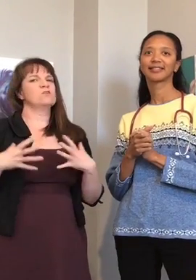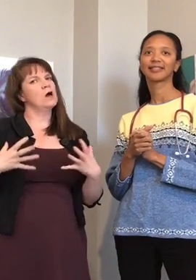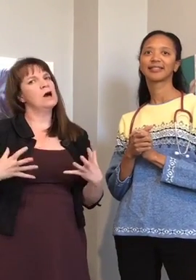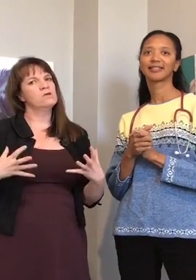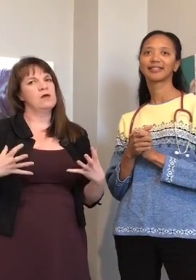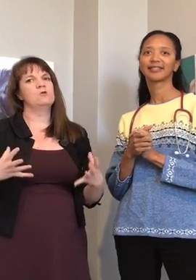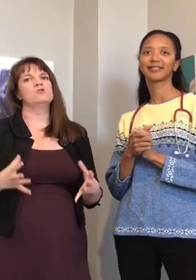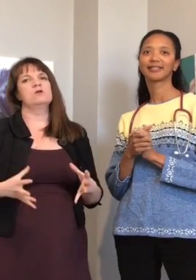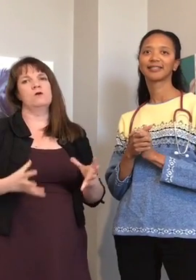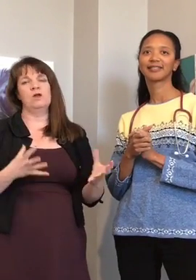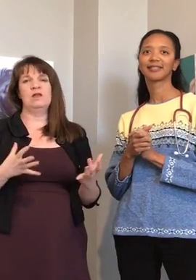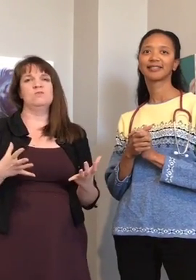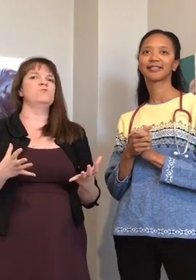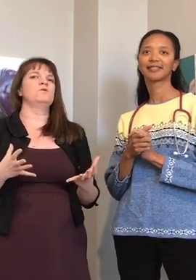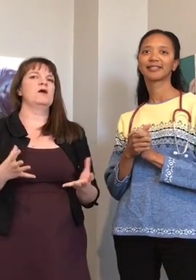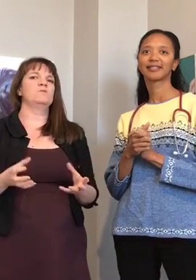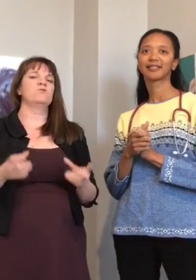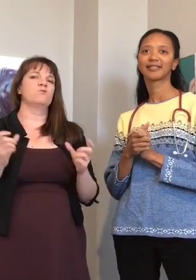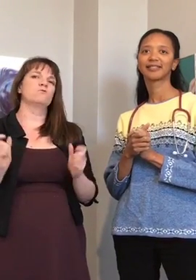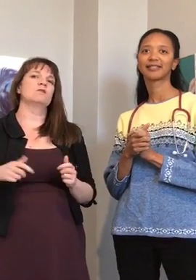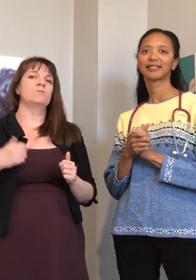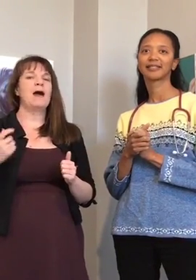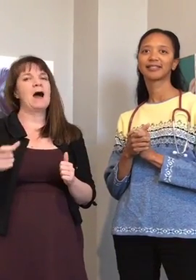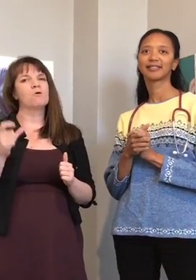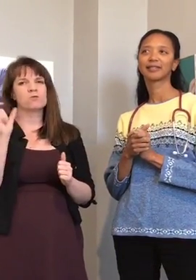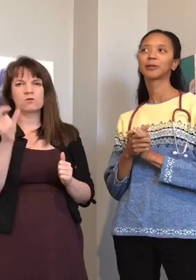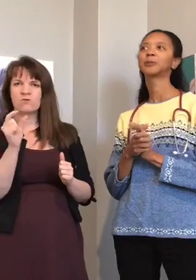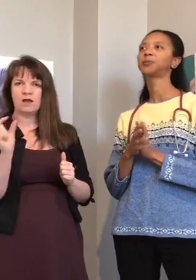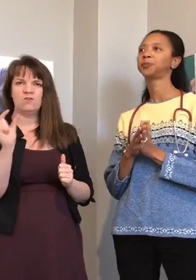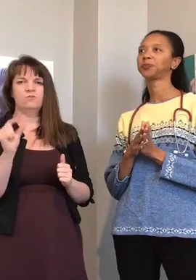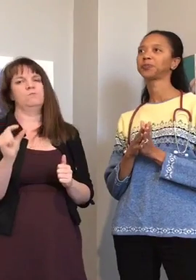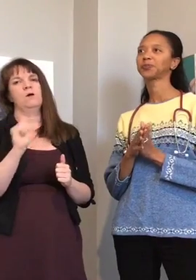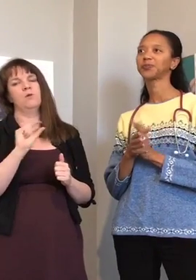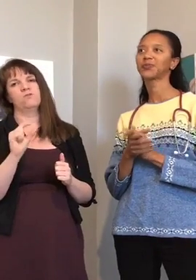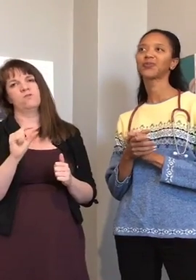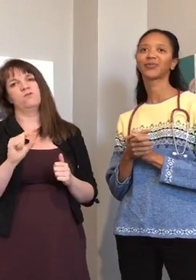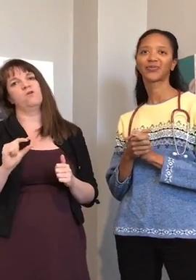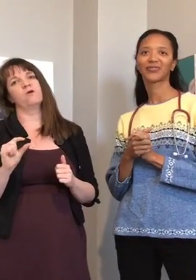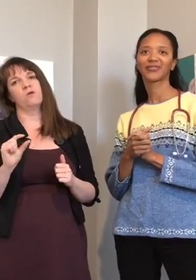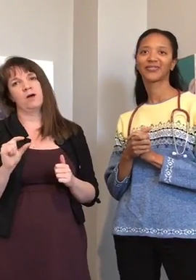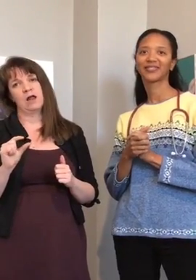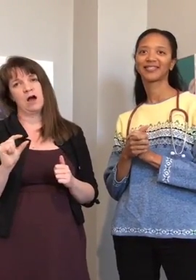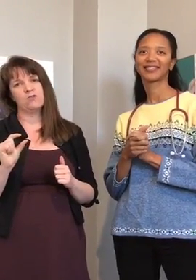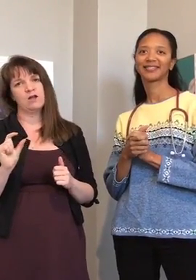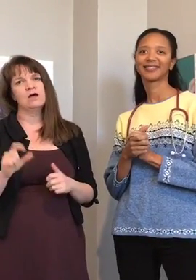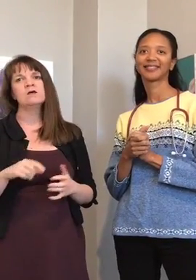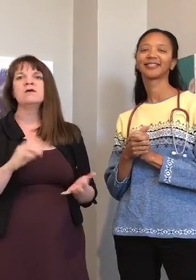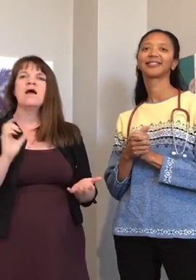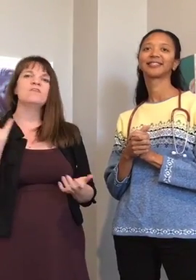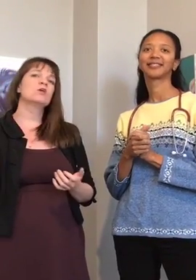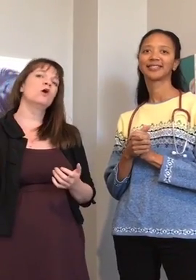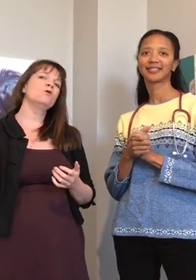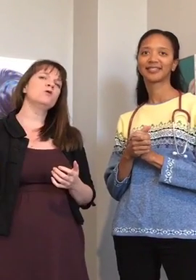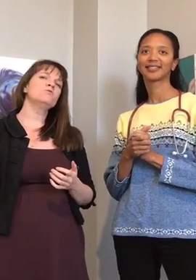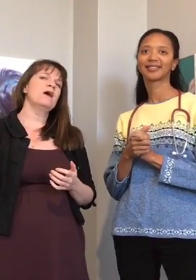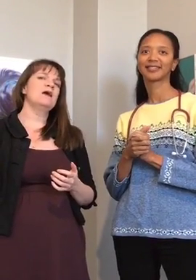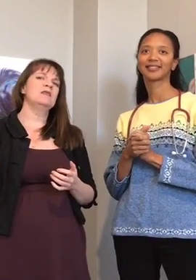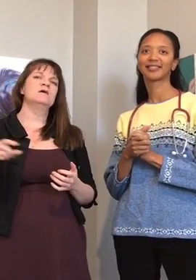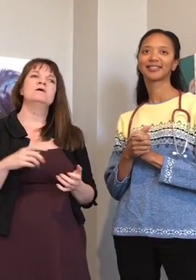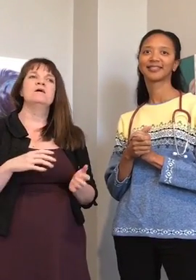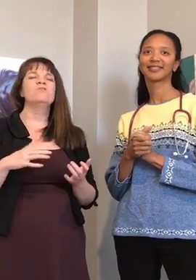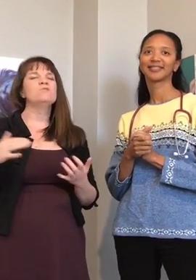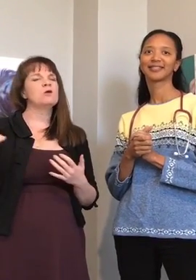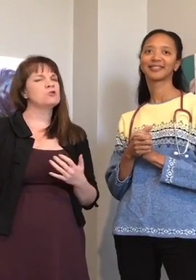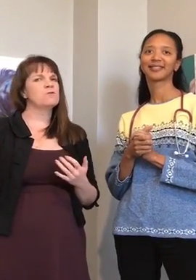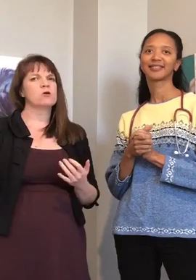heart uses a ton of energy, and we need those B vitamins to really power little tiny parts of our cells called mitochondria. And then